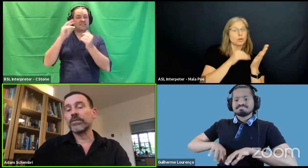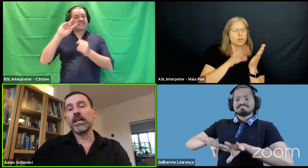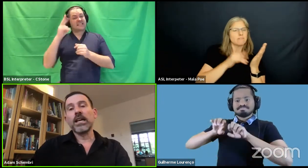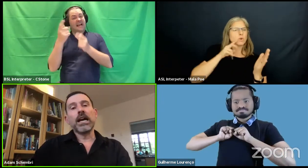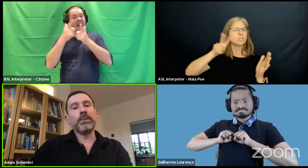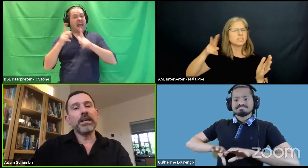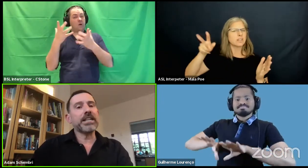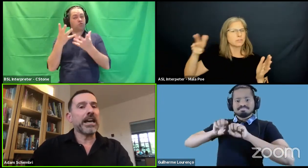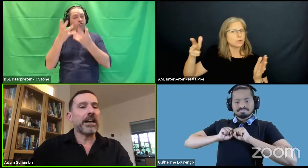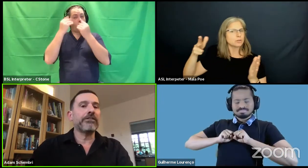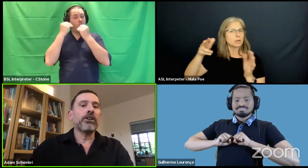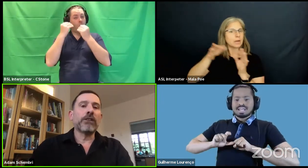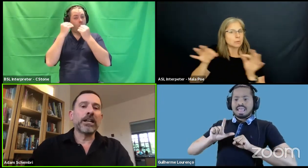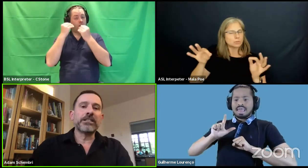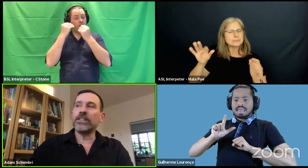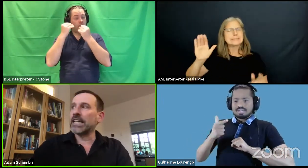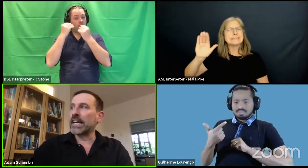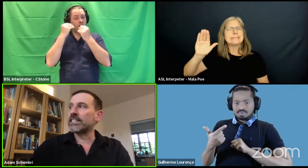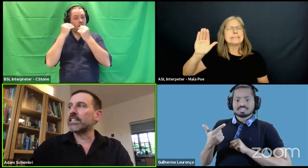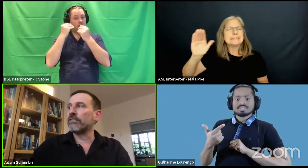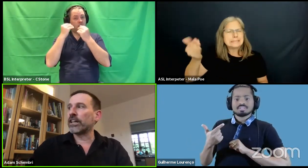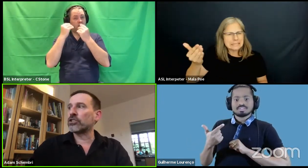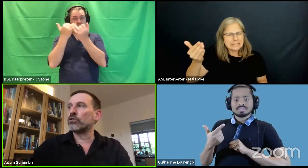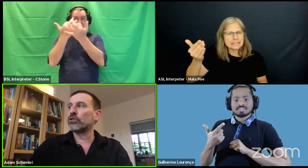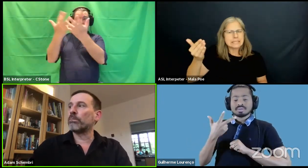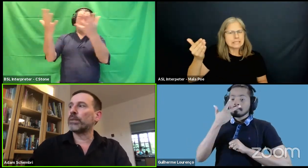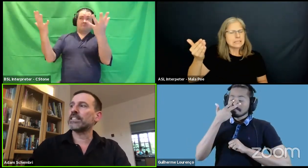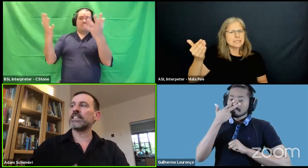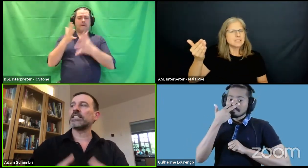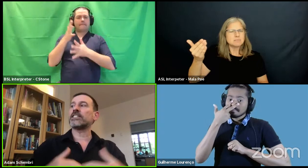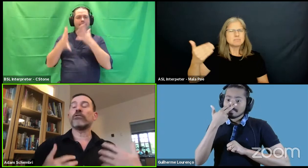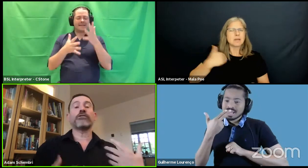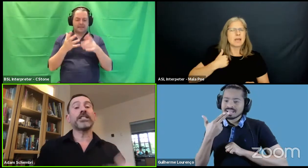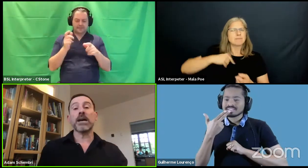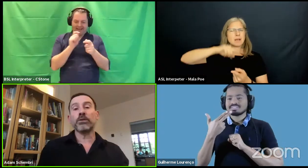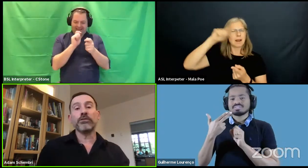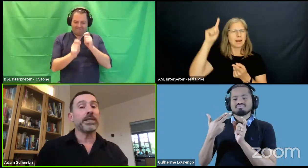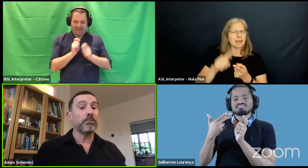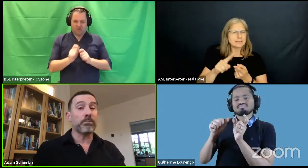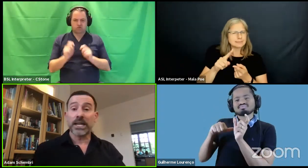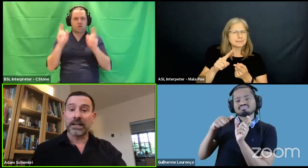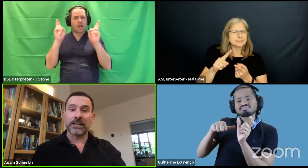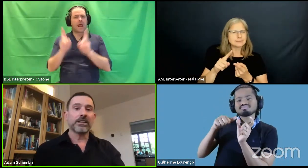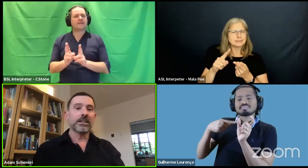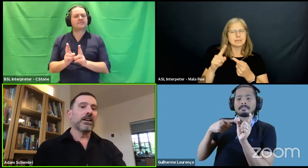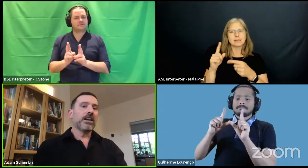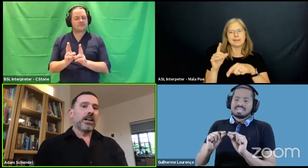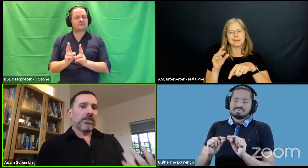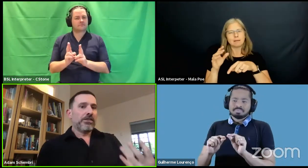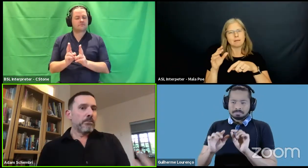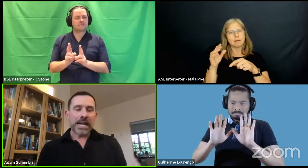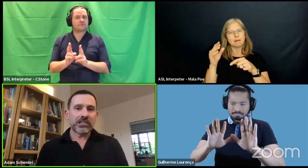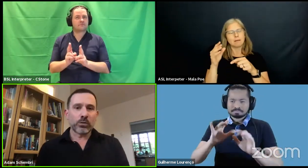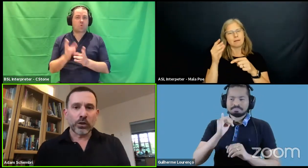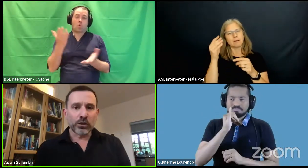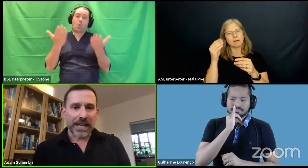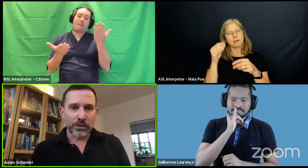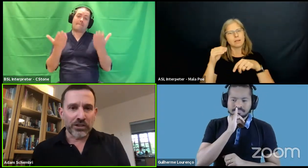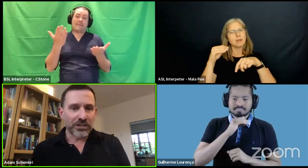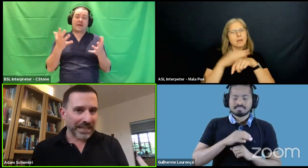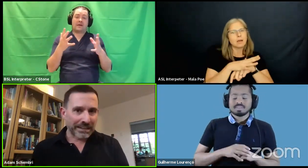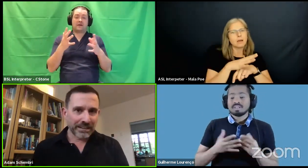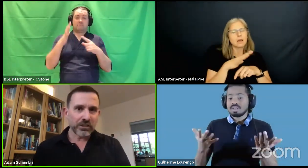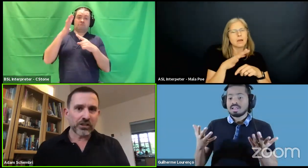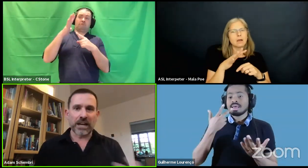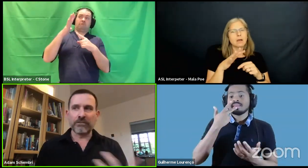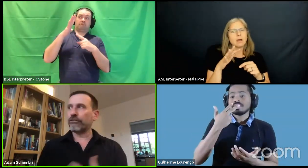language appear to have relatively less inflectional complexity. So for example, if we compare the major world